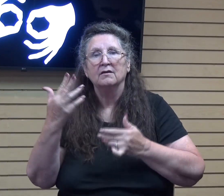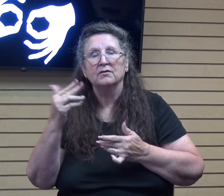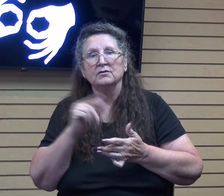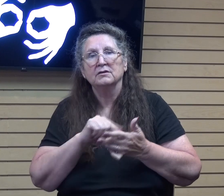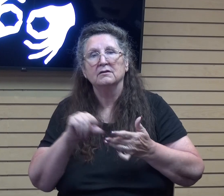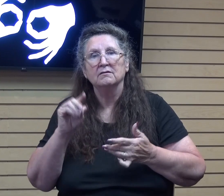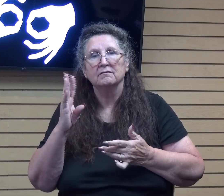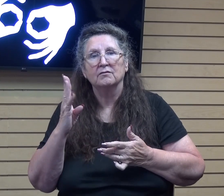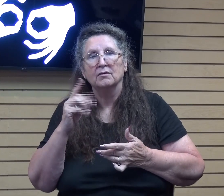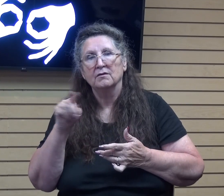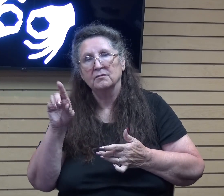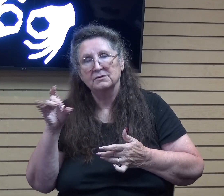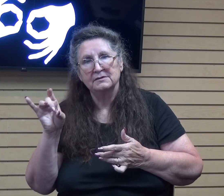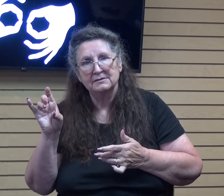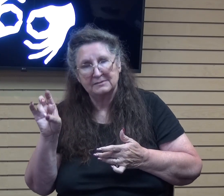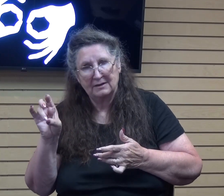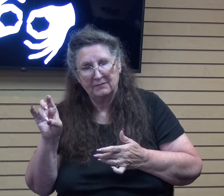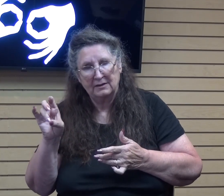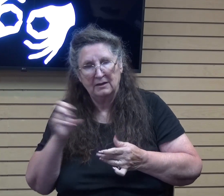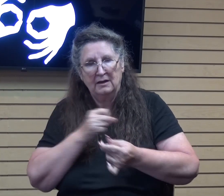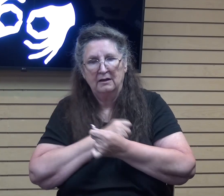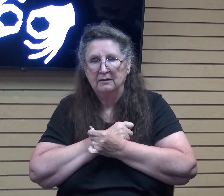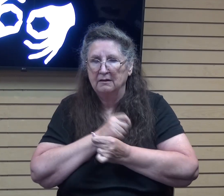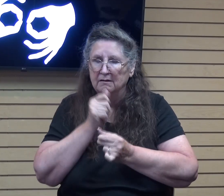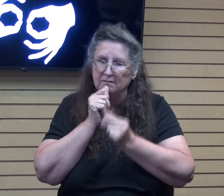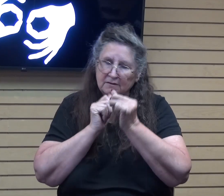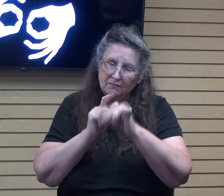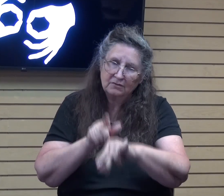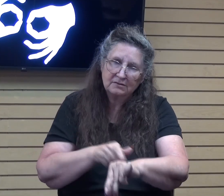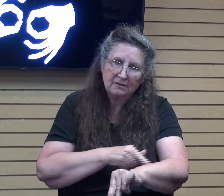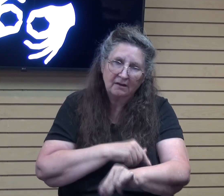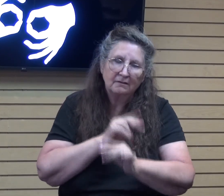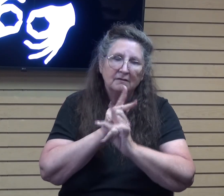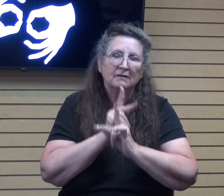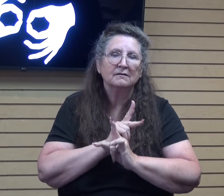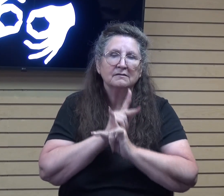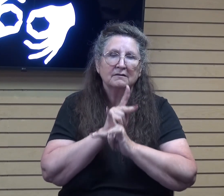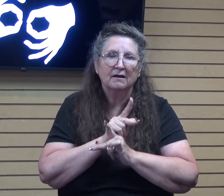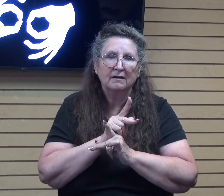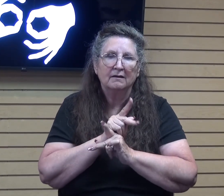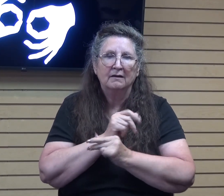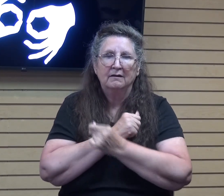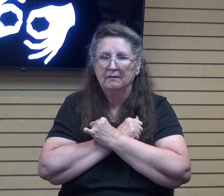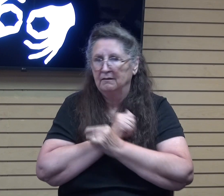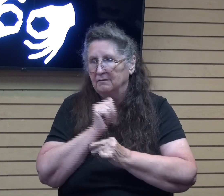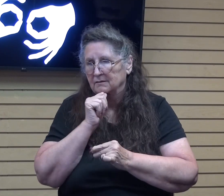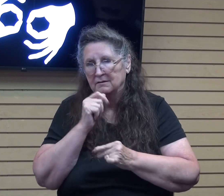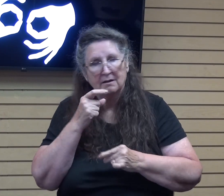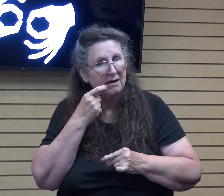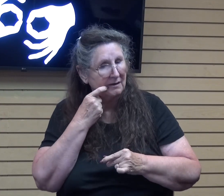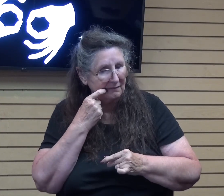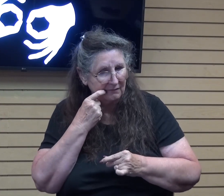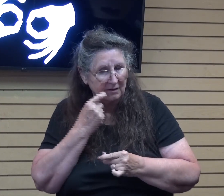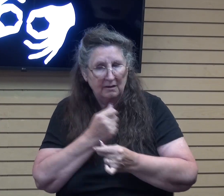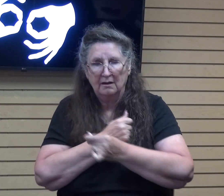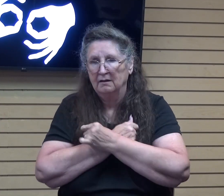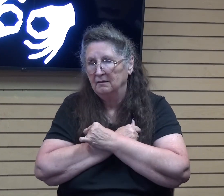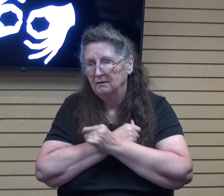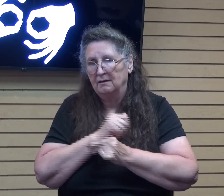4-7. Love suffers long and is kind. Love does not envy. Love does not parade